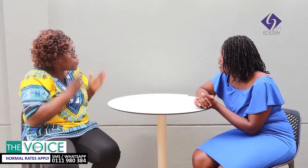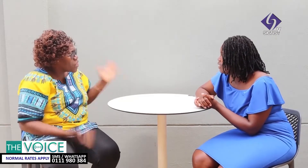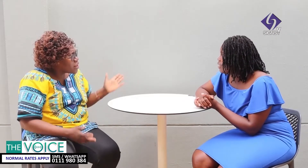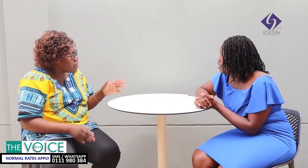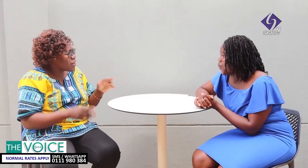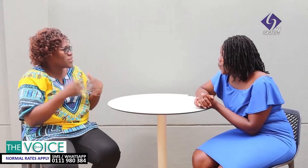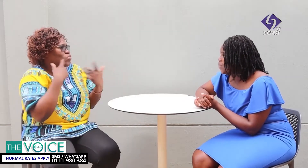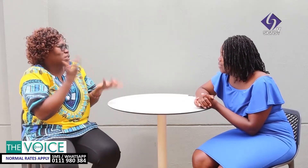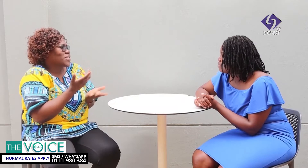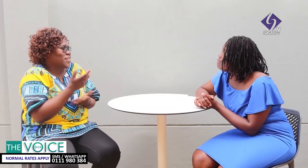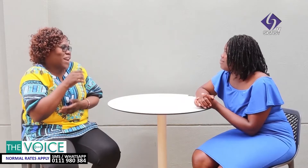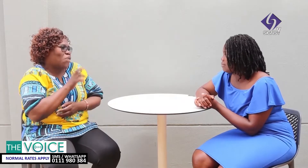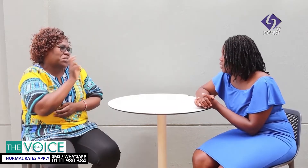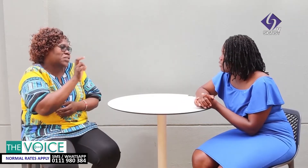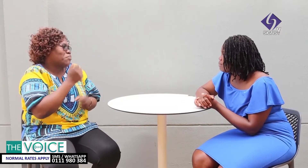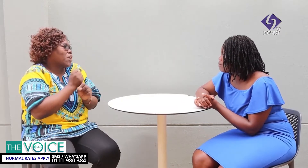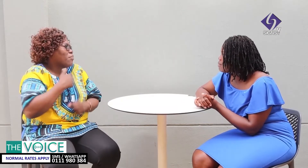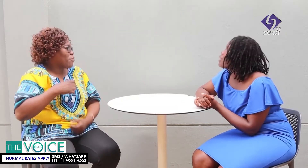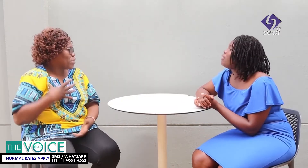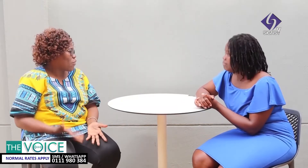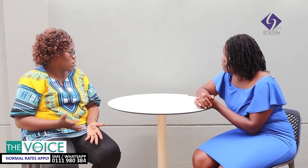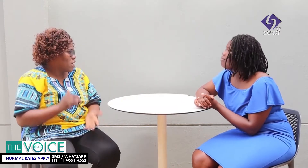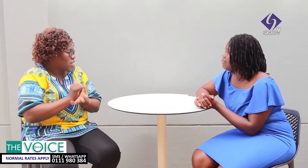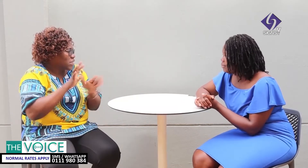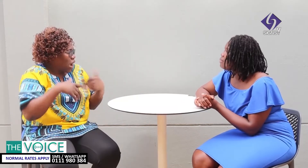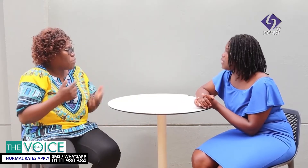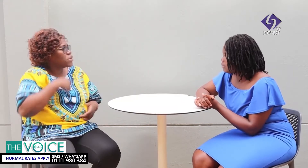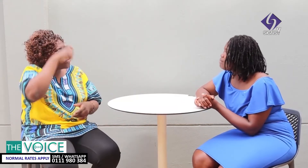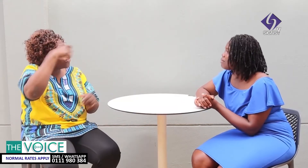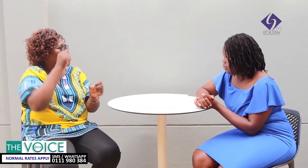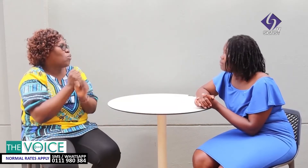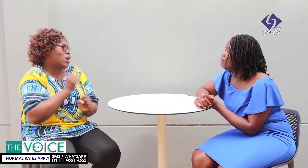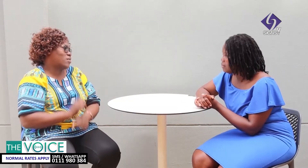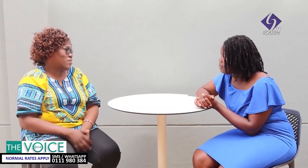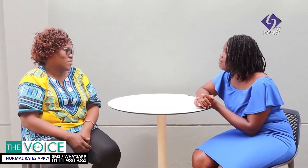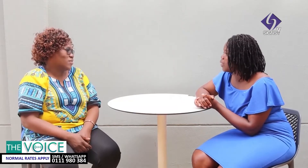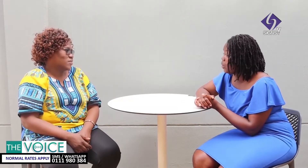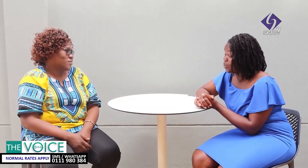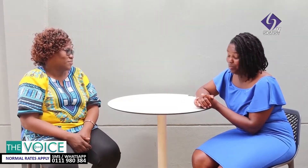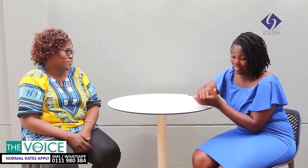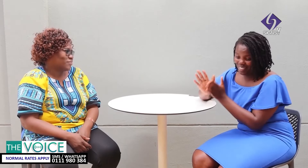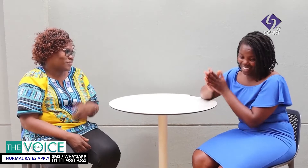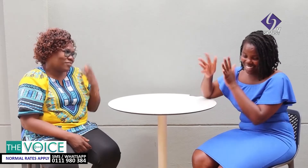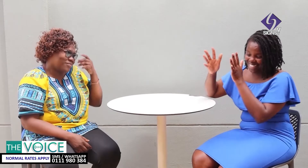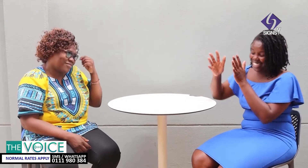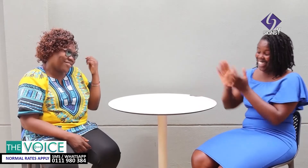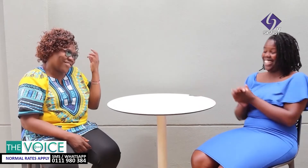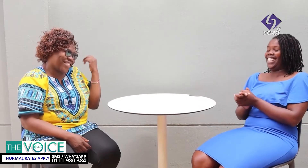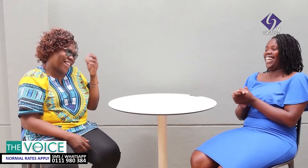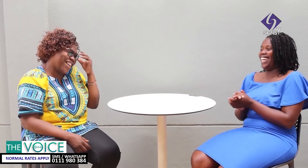really appreciating, she's being a negative person. So when I moved to Mombasa, which was actually far, it wasn't